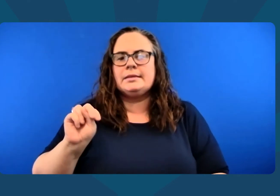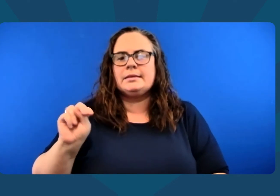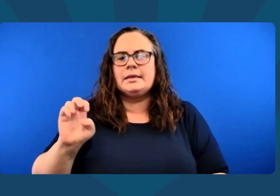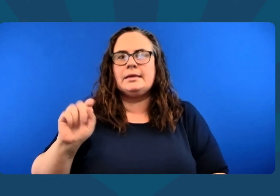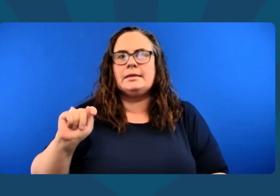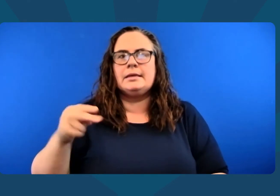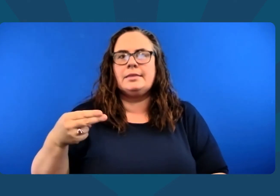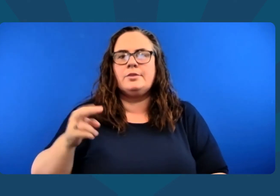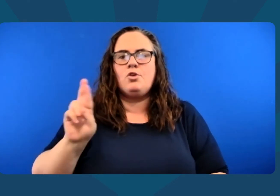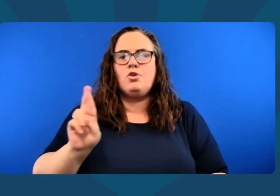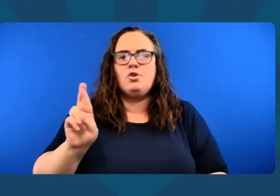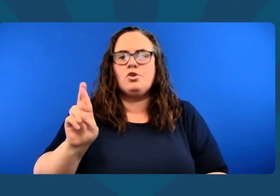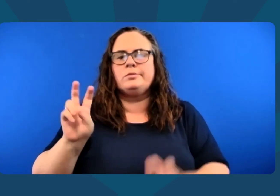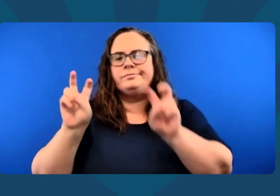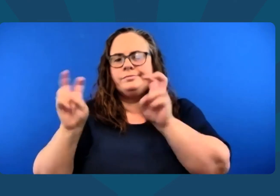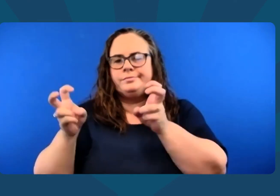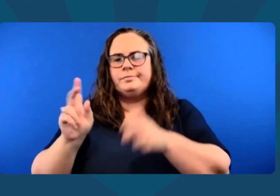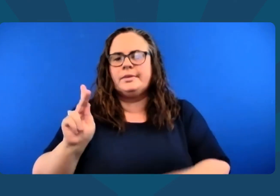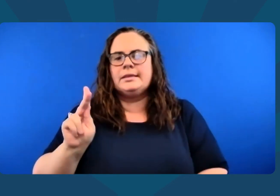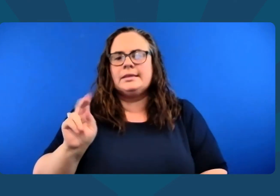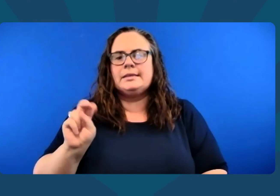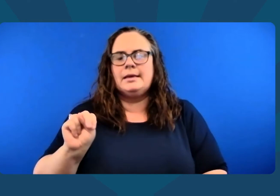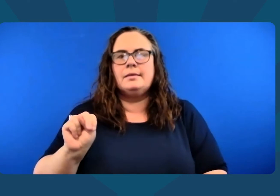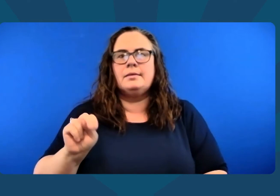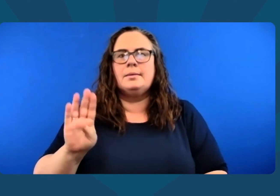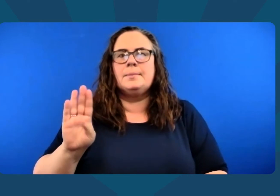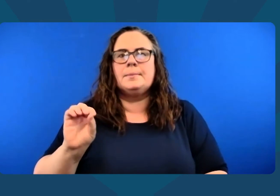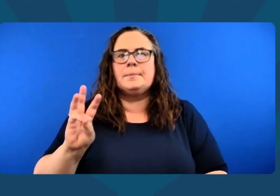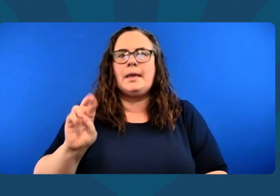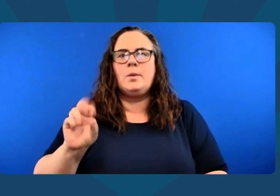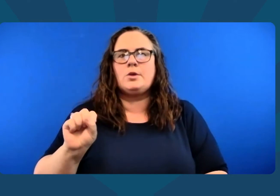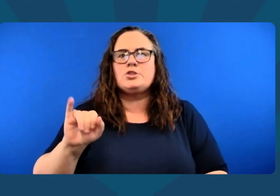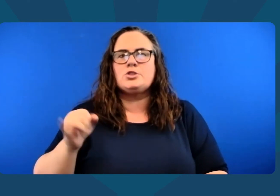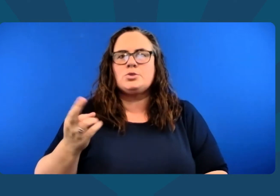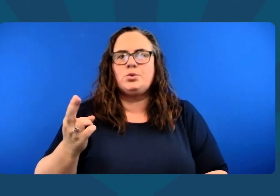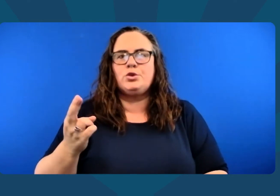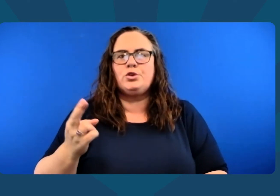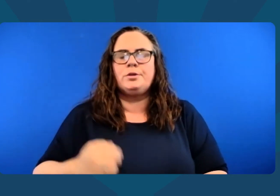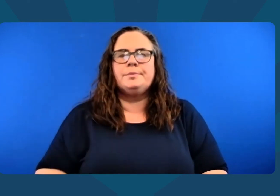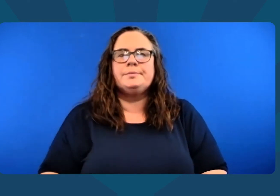Kenneth R. Ken Bowers, Jr.